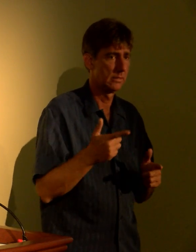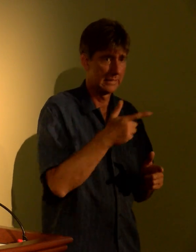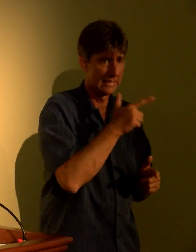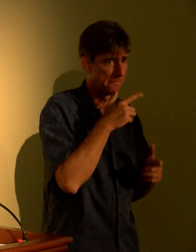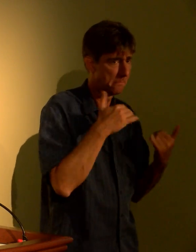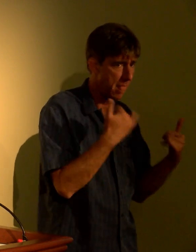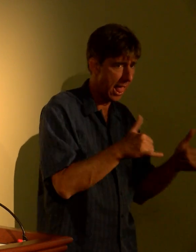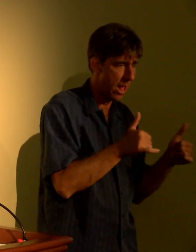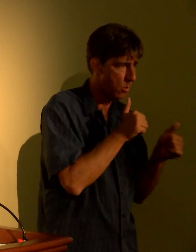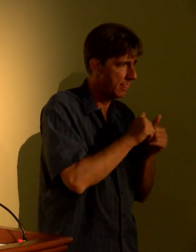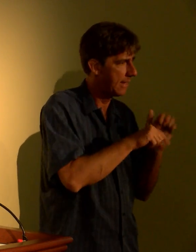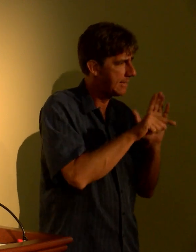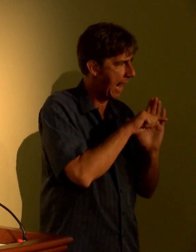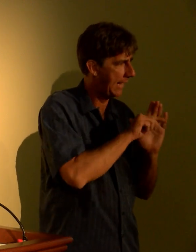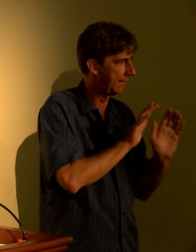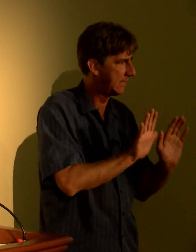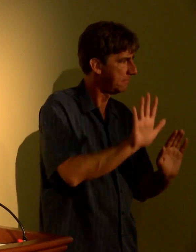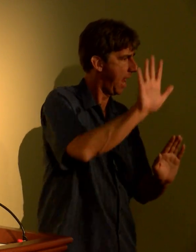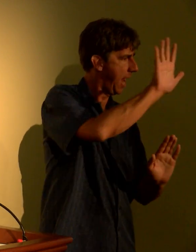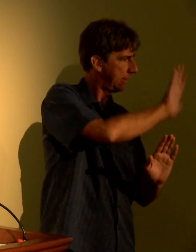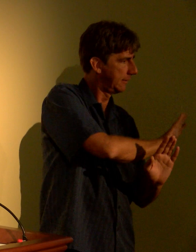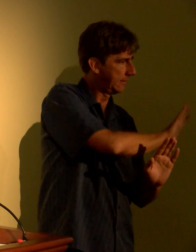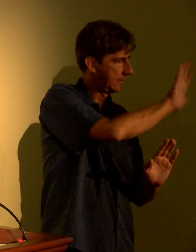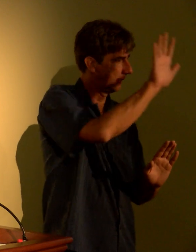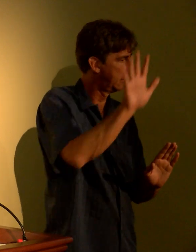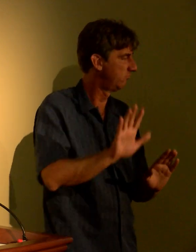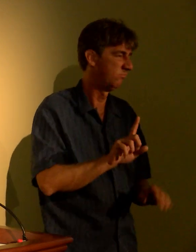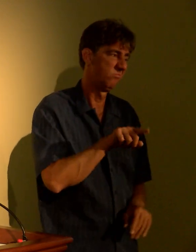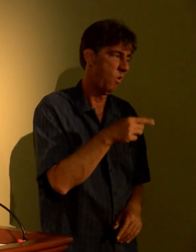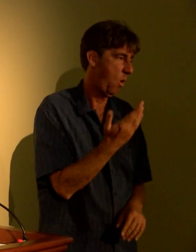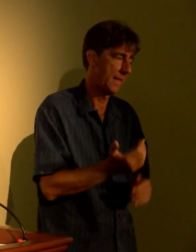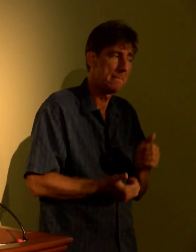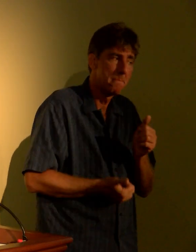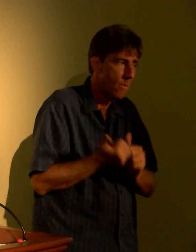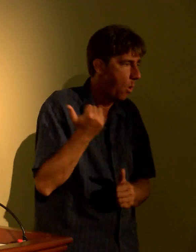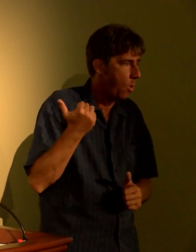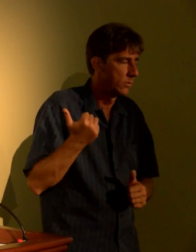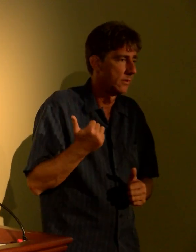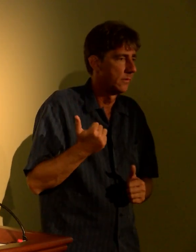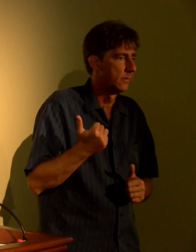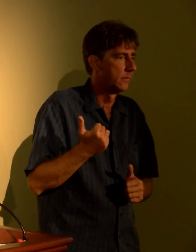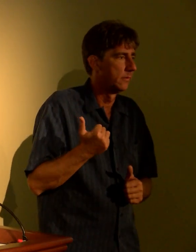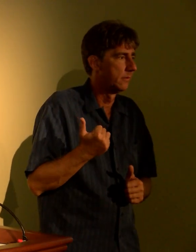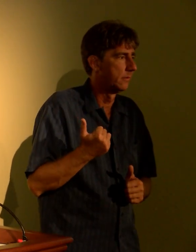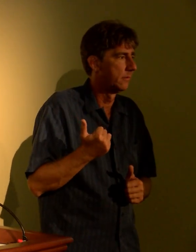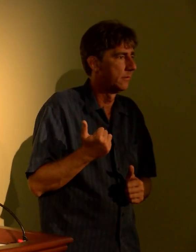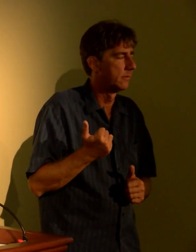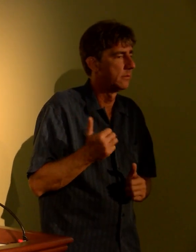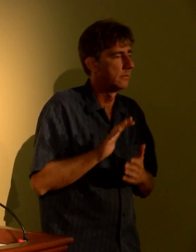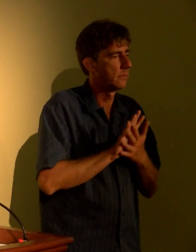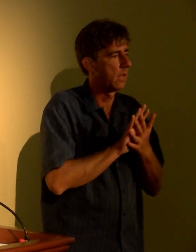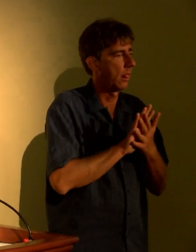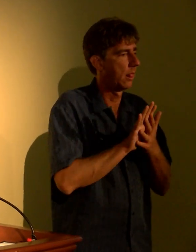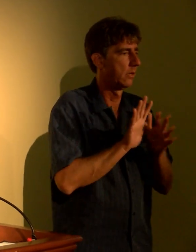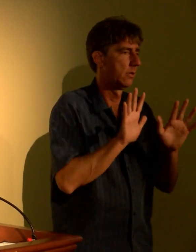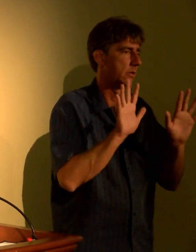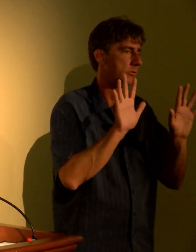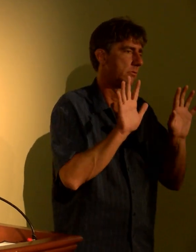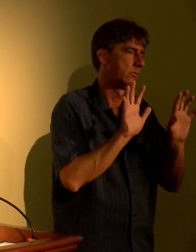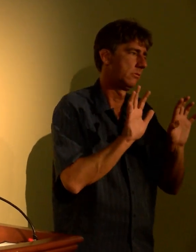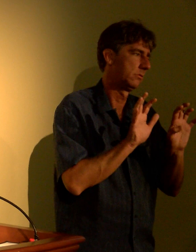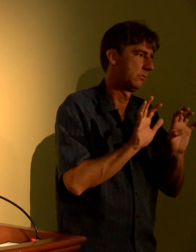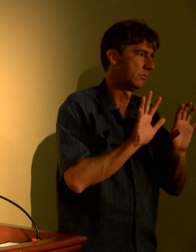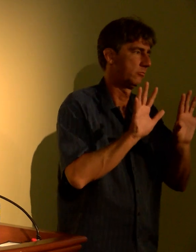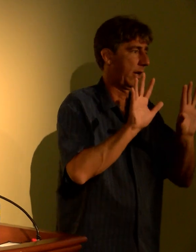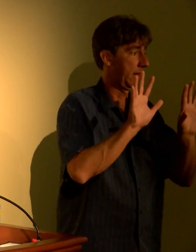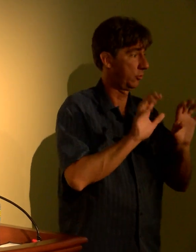Yes. The only thing he does with the negative space in most of these portraits is a subtle gradation of the color